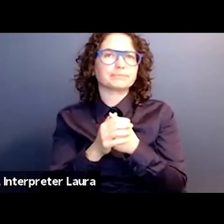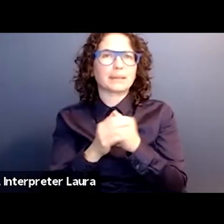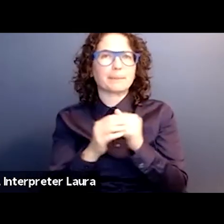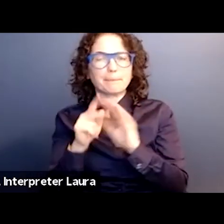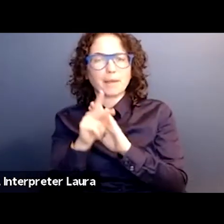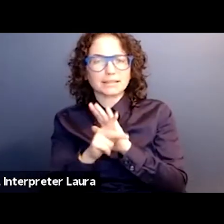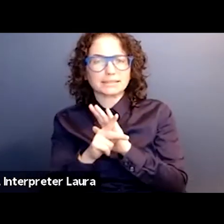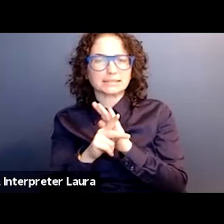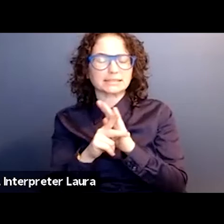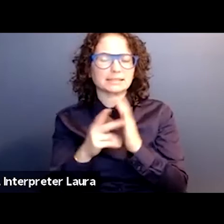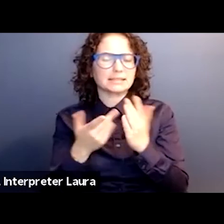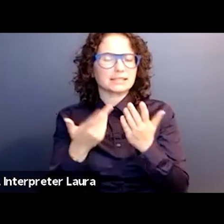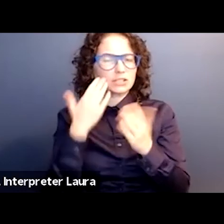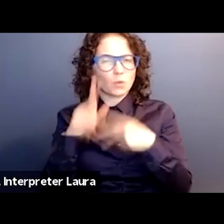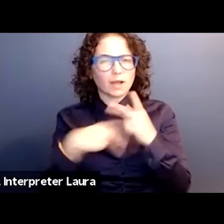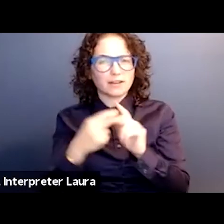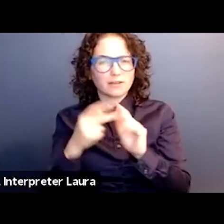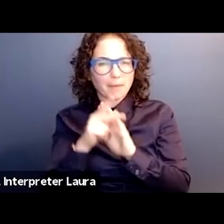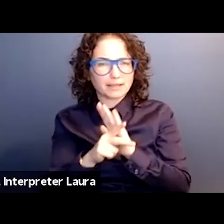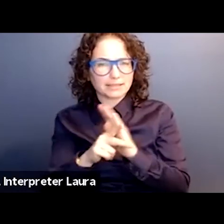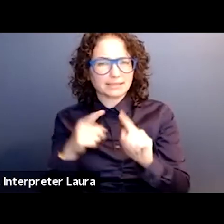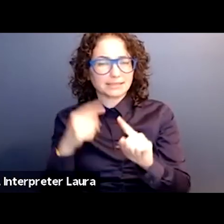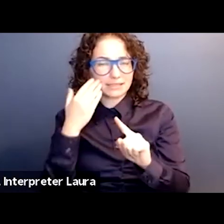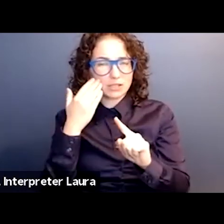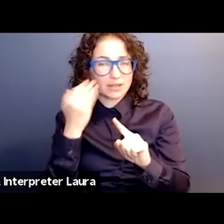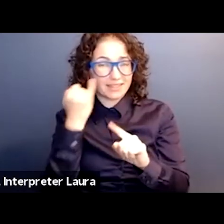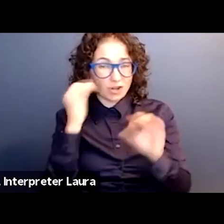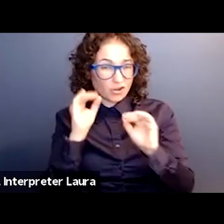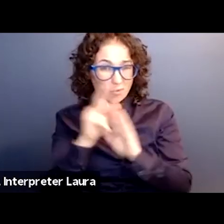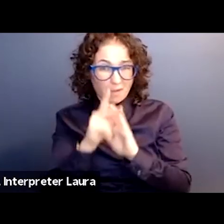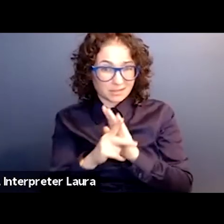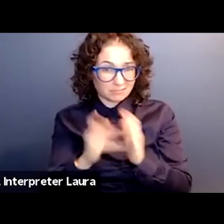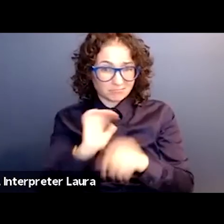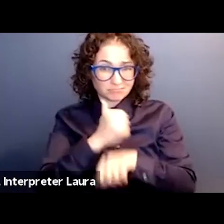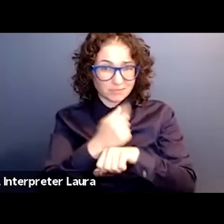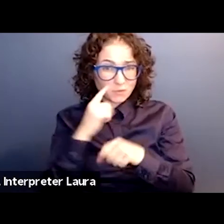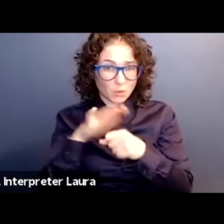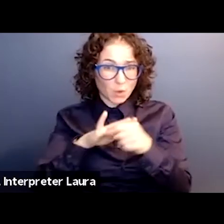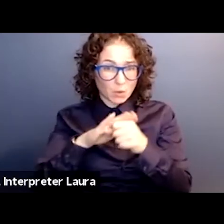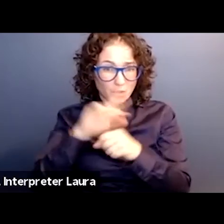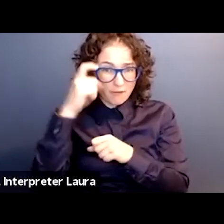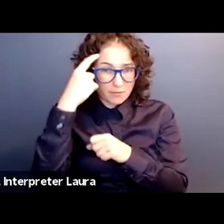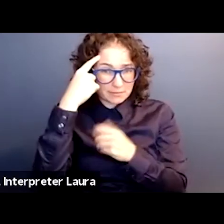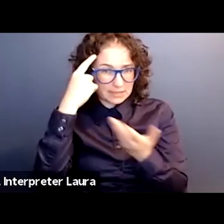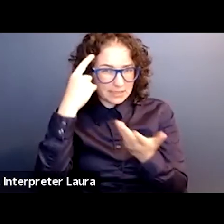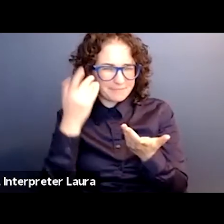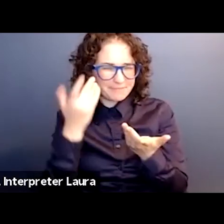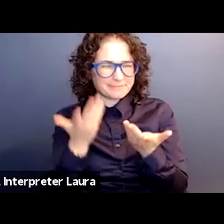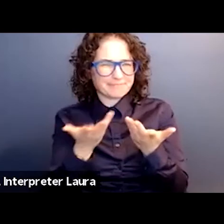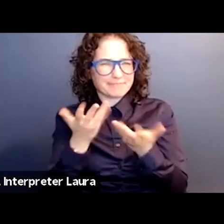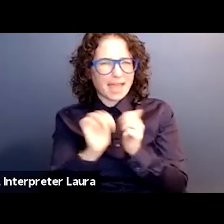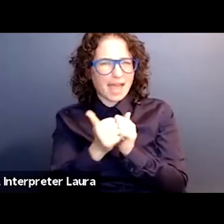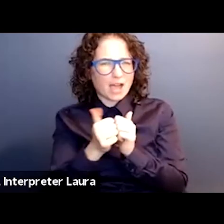policies on the flip side, policies are in place, or if there are no policies in place in a local government, how